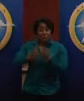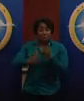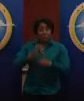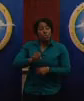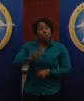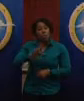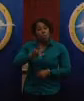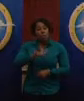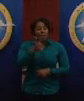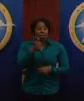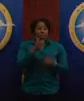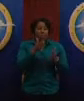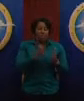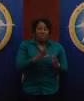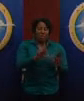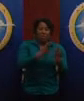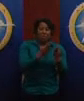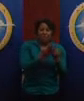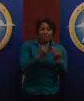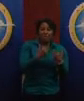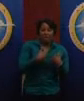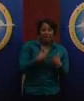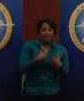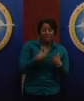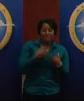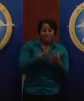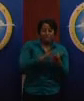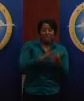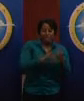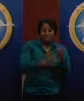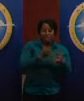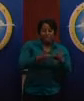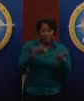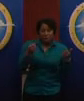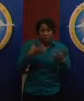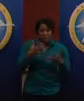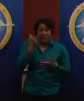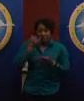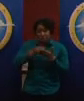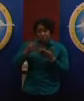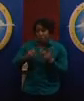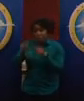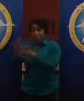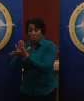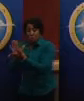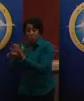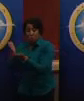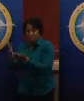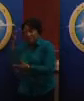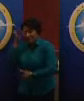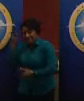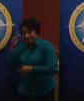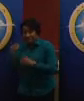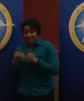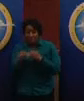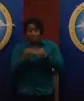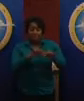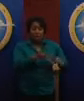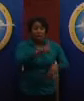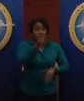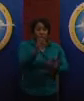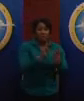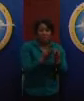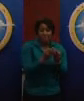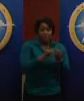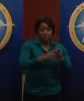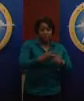the family does, and they're afraid for their child to go out and then bring something back. And we understand that. And so we've been working very hard since